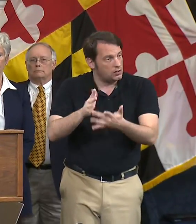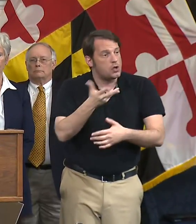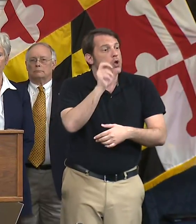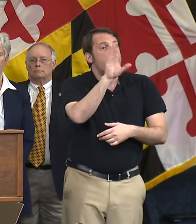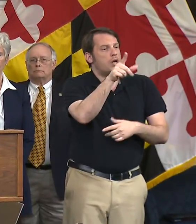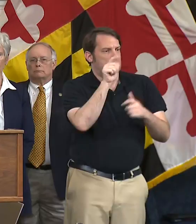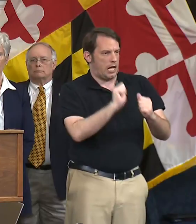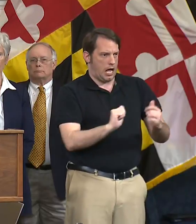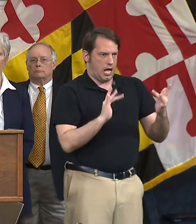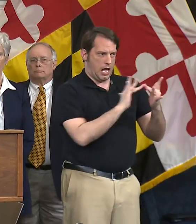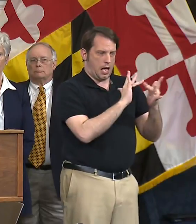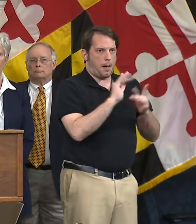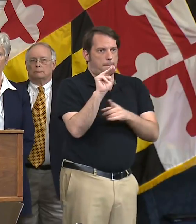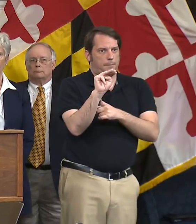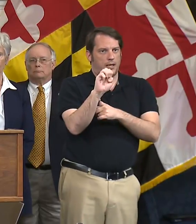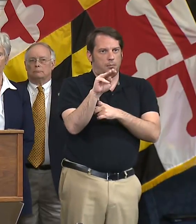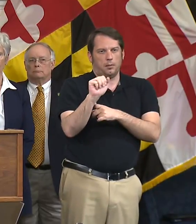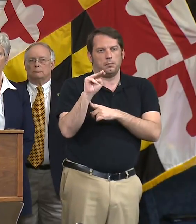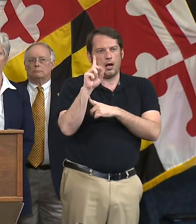at